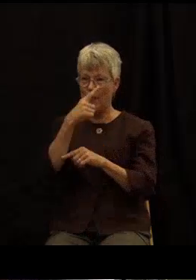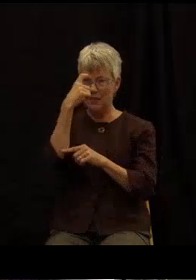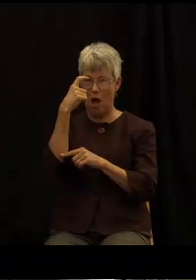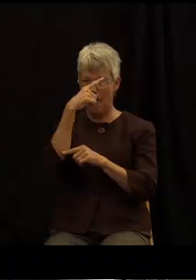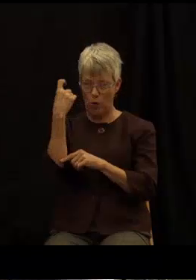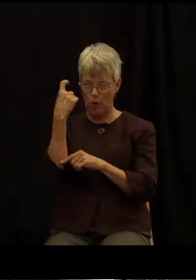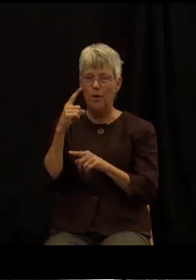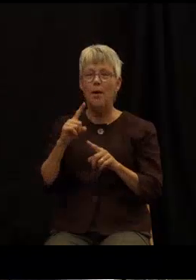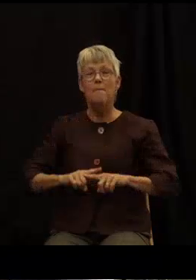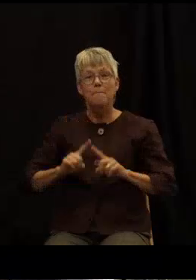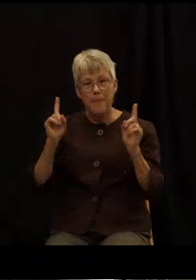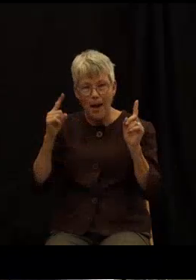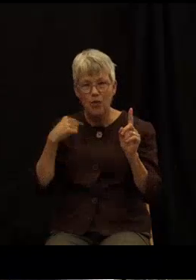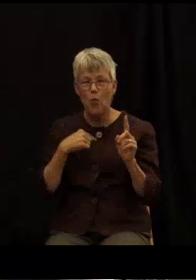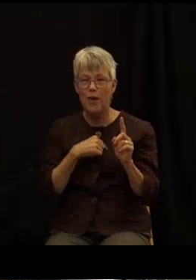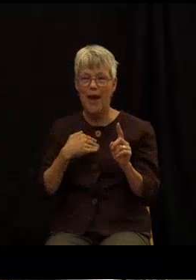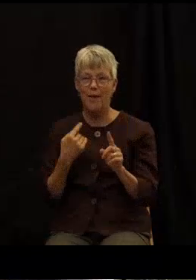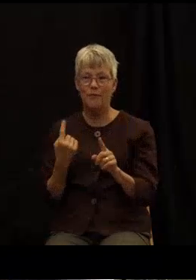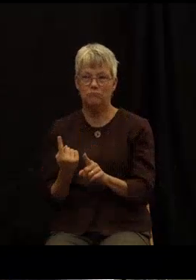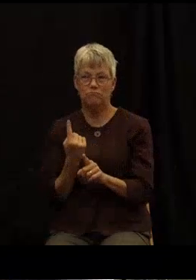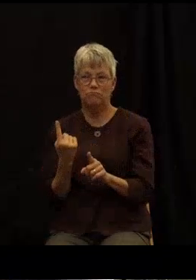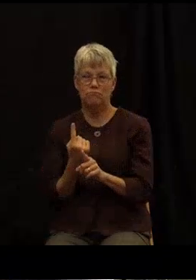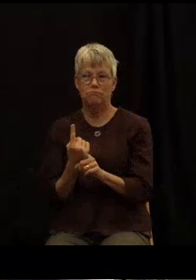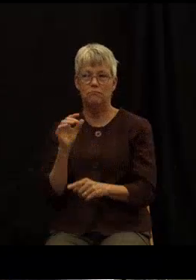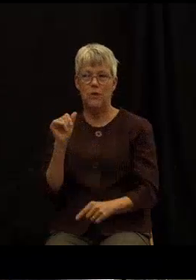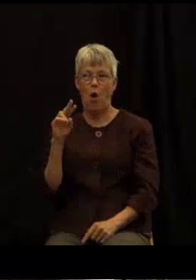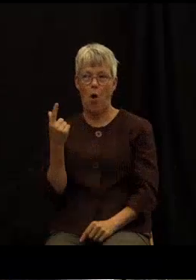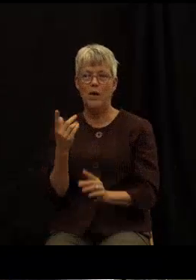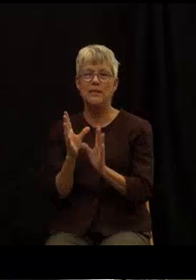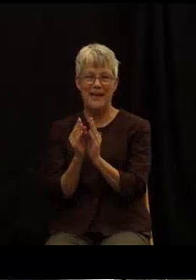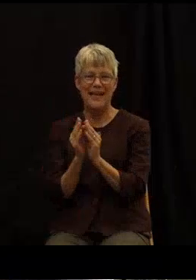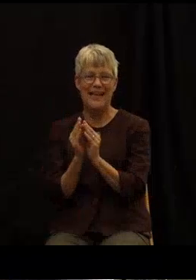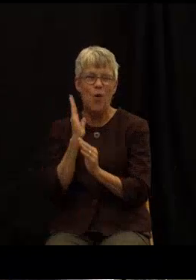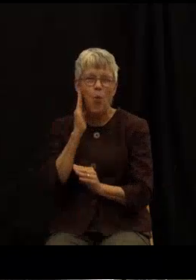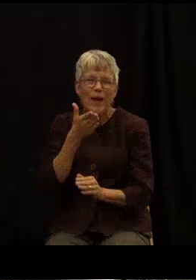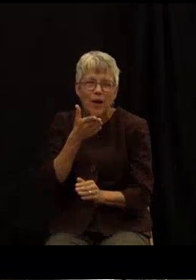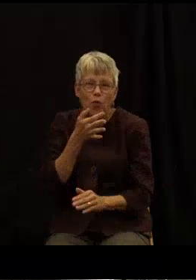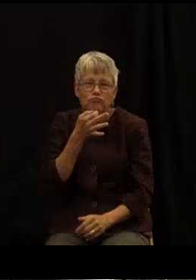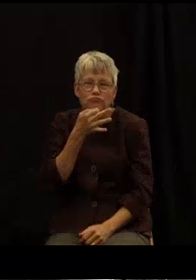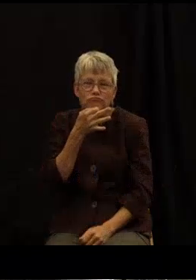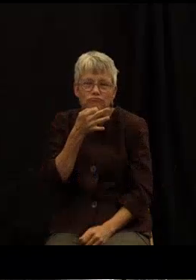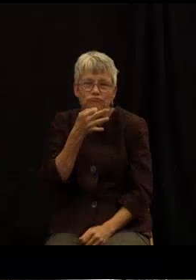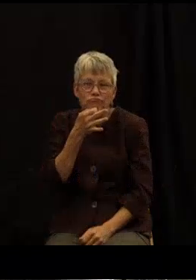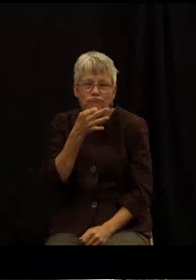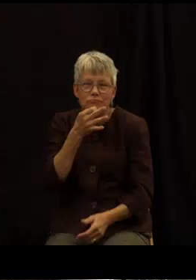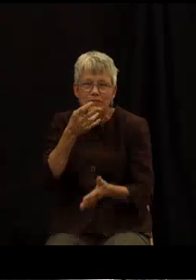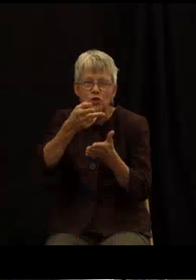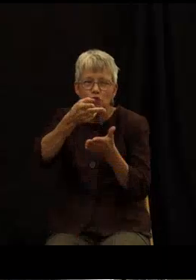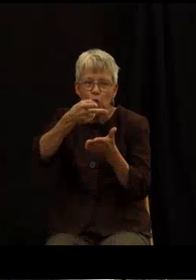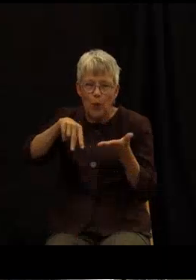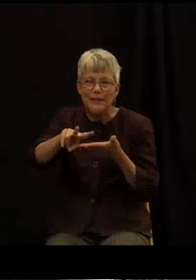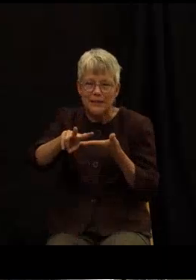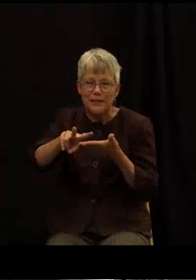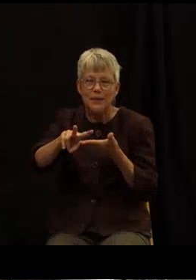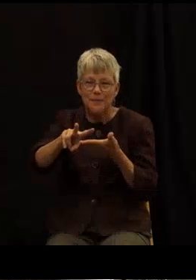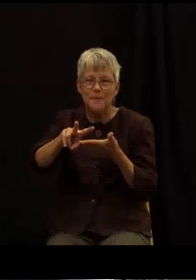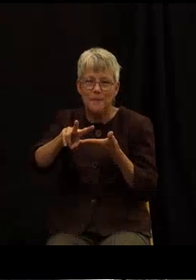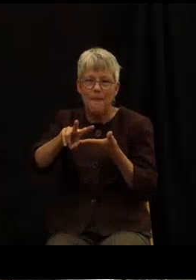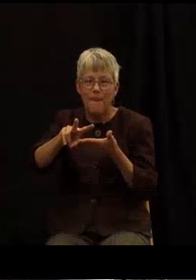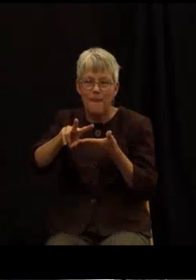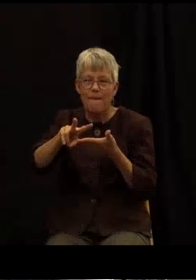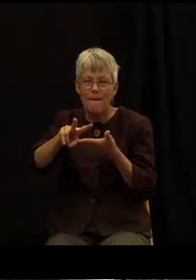do have our regularly scheduled August meeting that's coming up in about 2 weeks. So